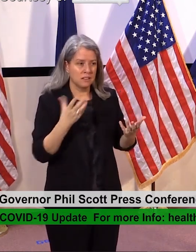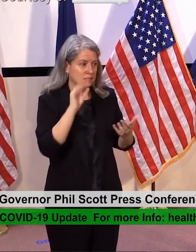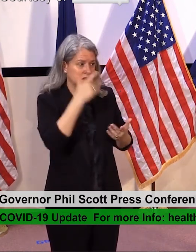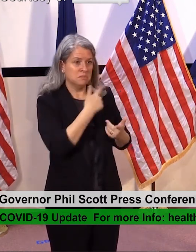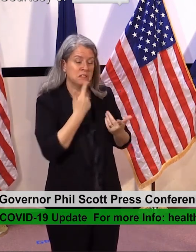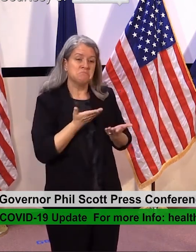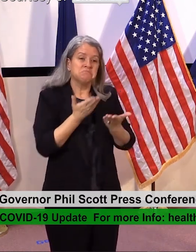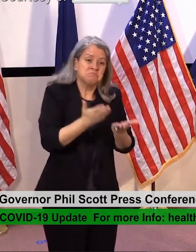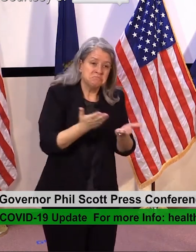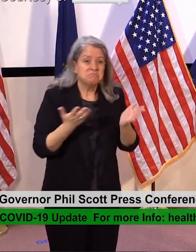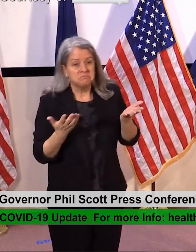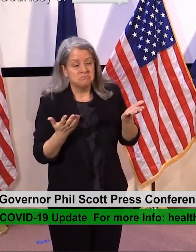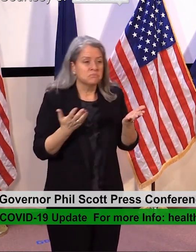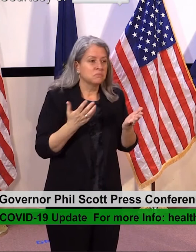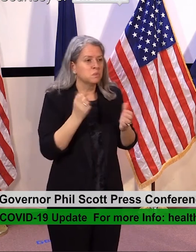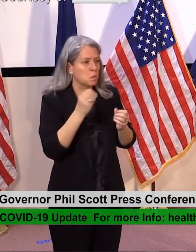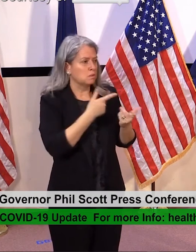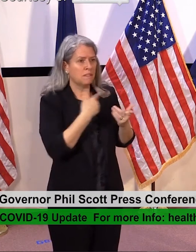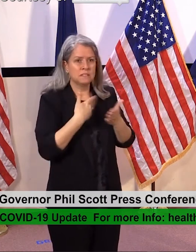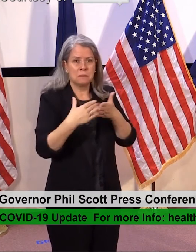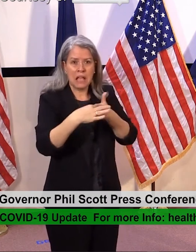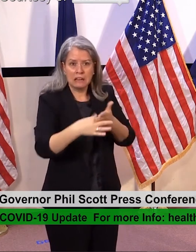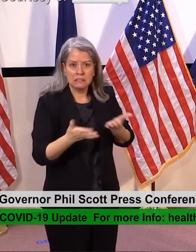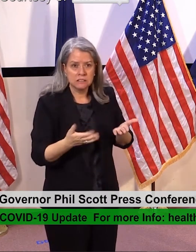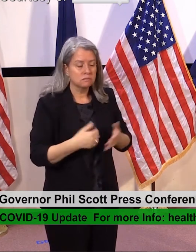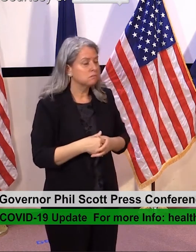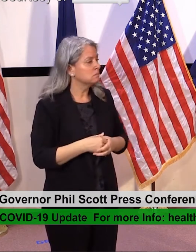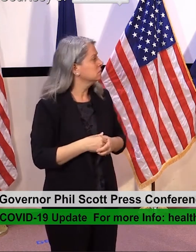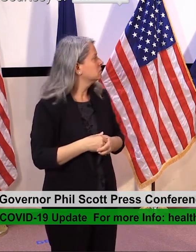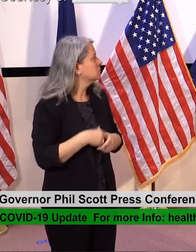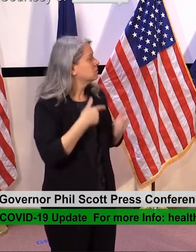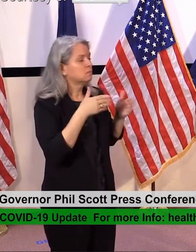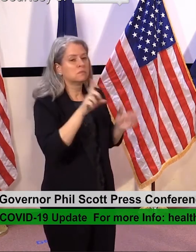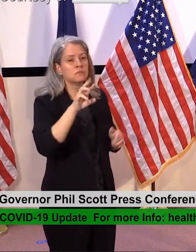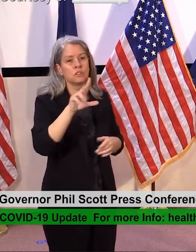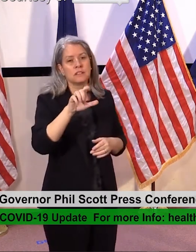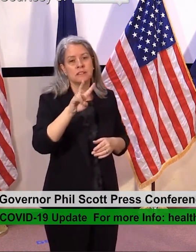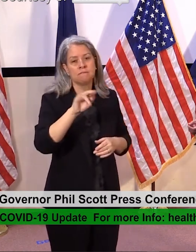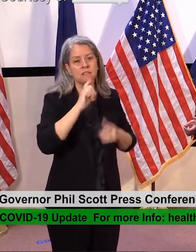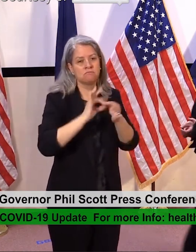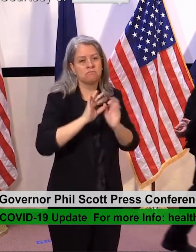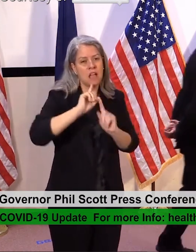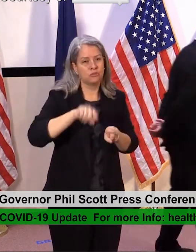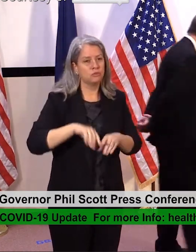from. Yeah, sorry. Go ahead. I'll let Dr. Levine answer that.